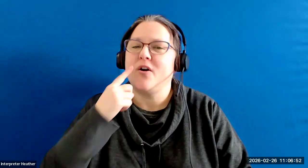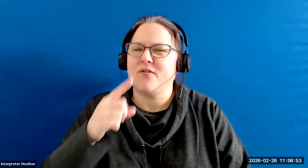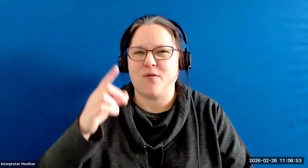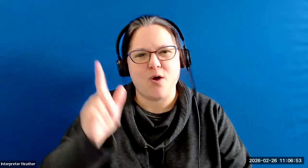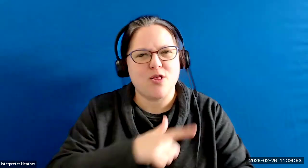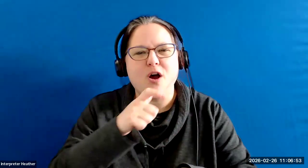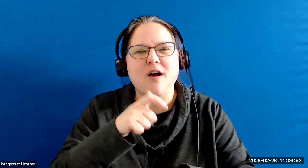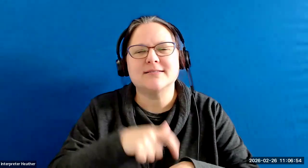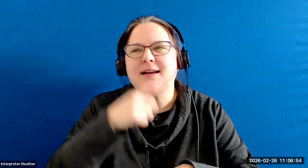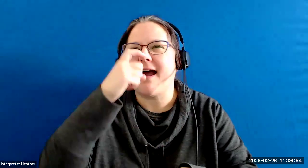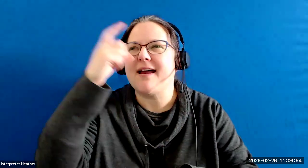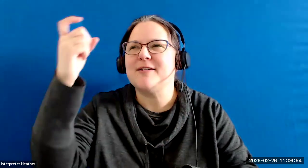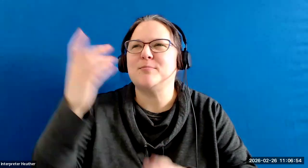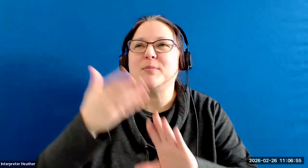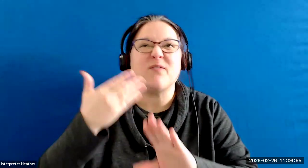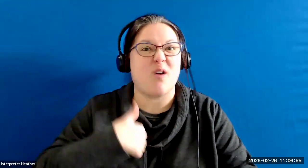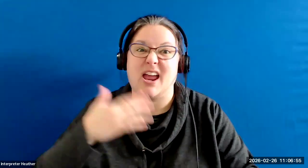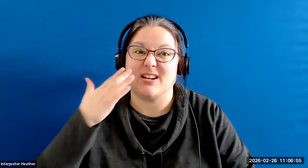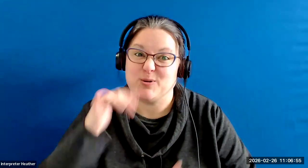long before I knew.